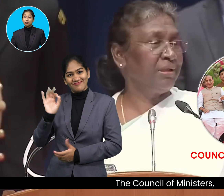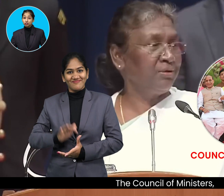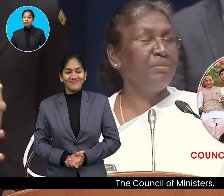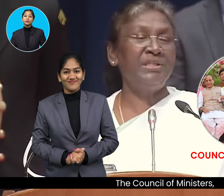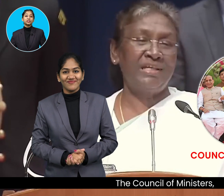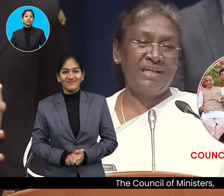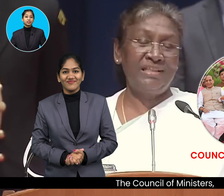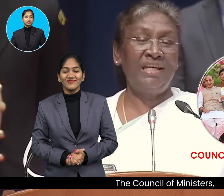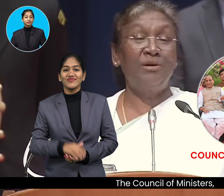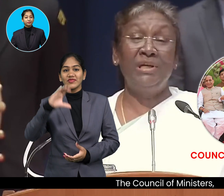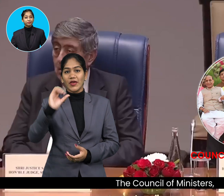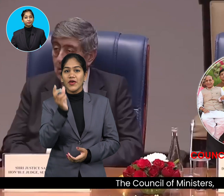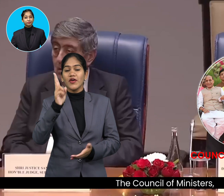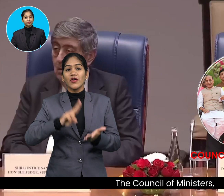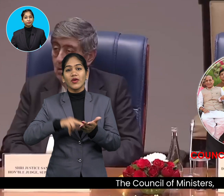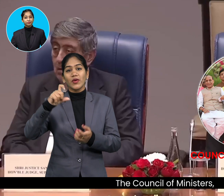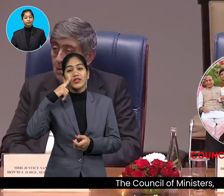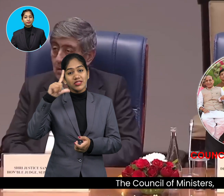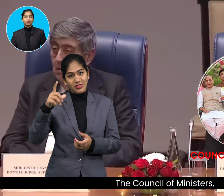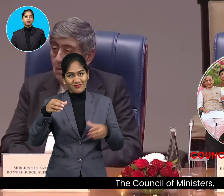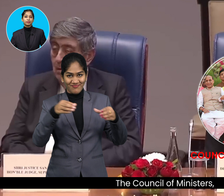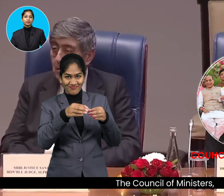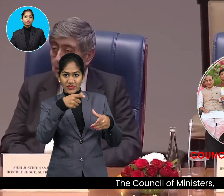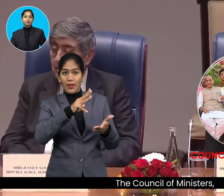the Council of Ministers,